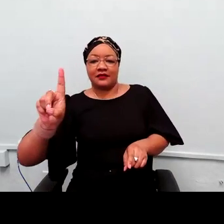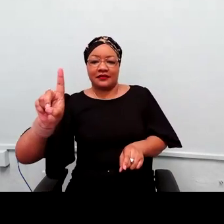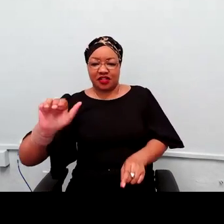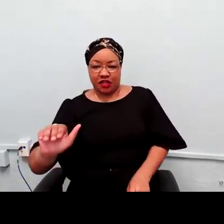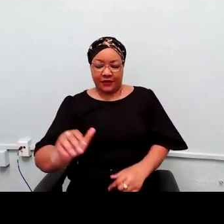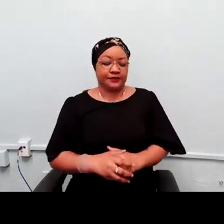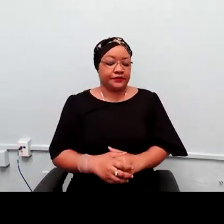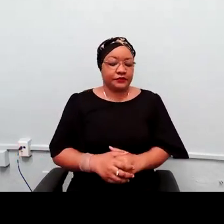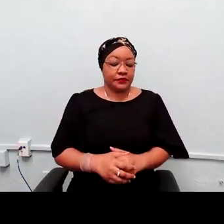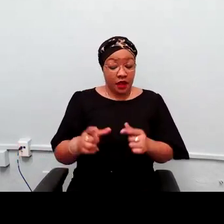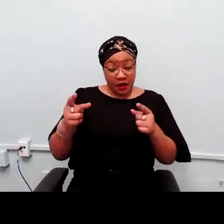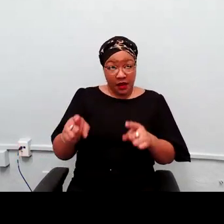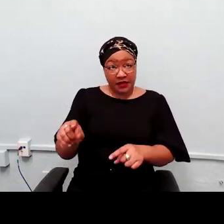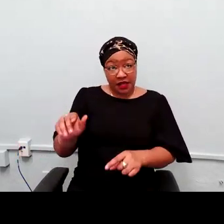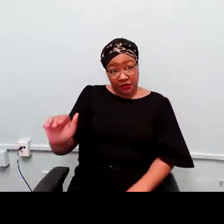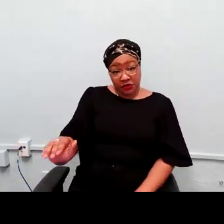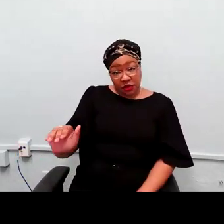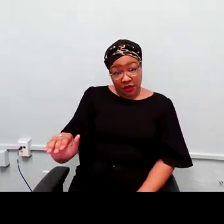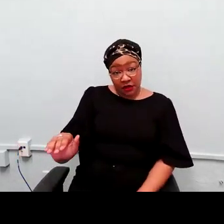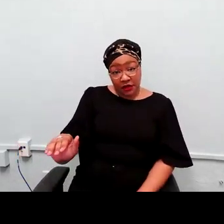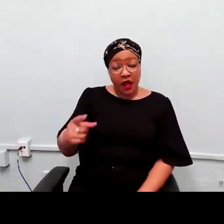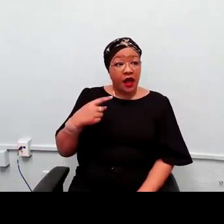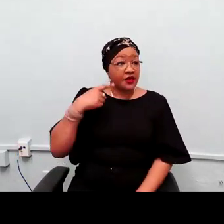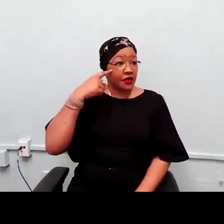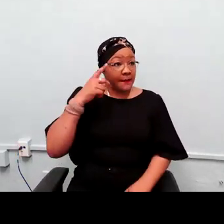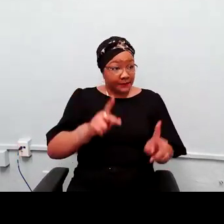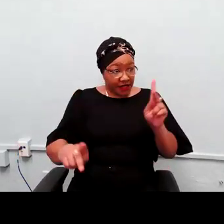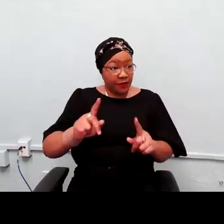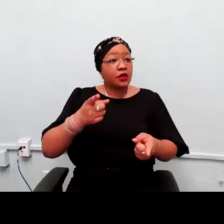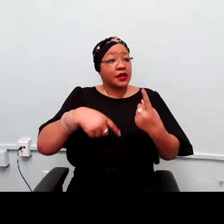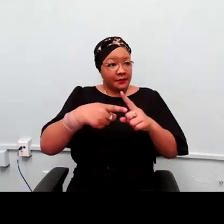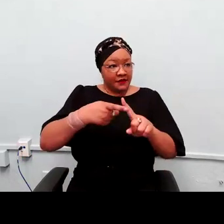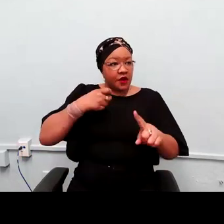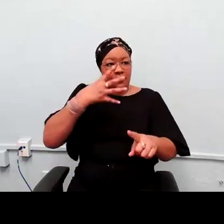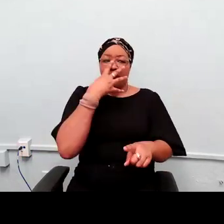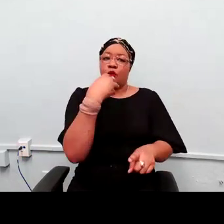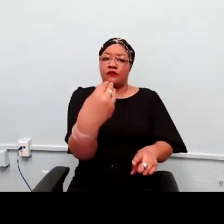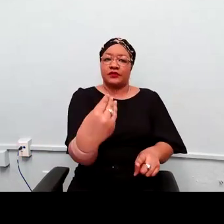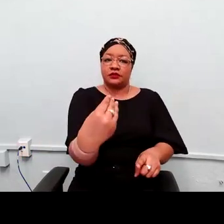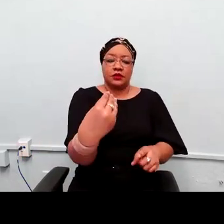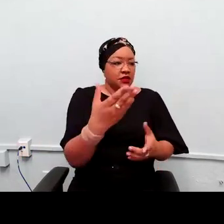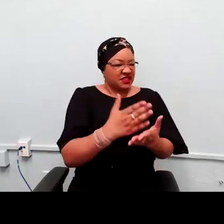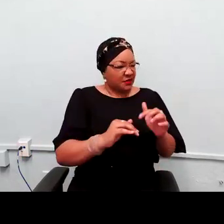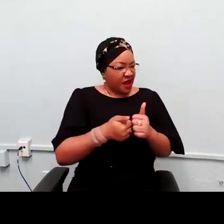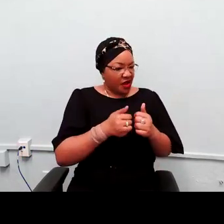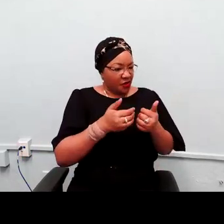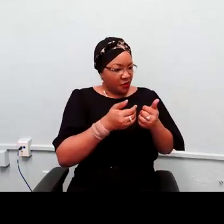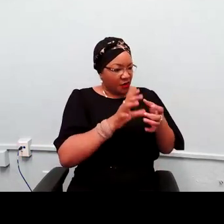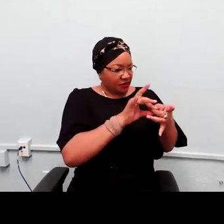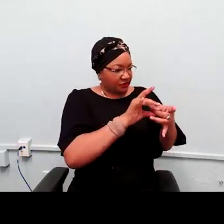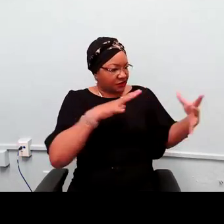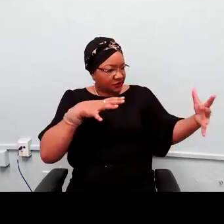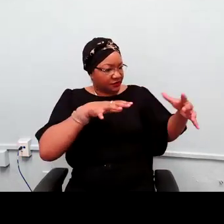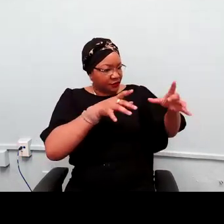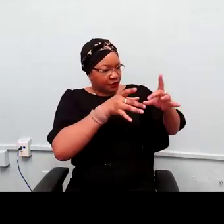As a child, I believed we came from wolves, somehow lost, separated inside the city's